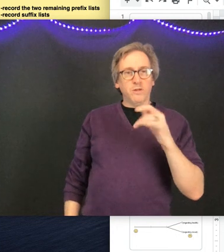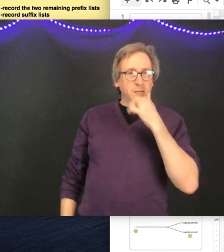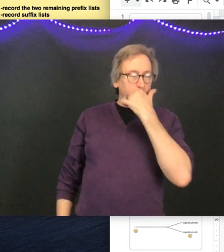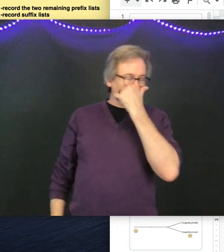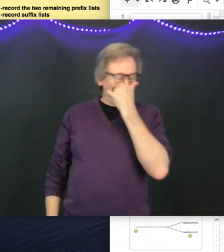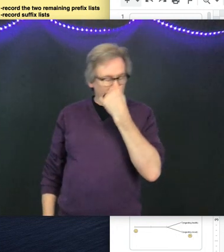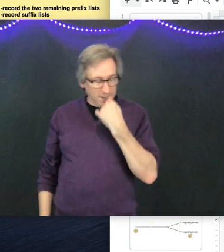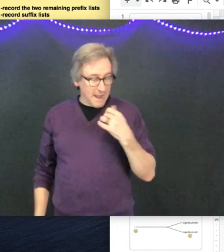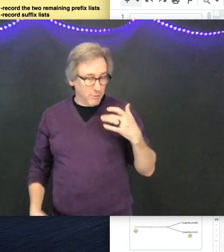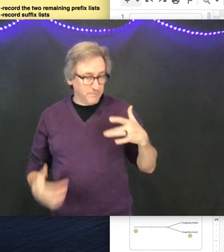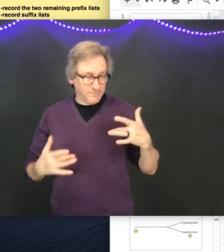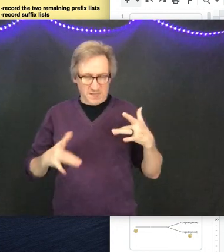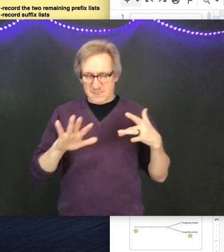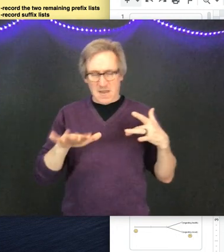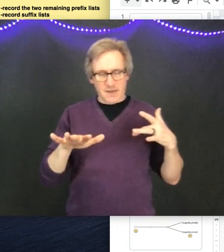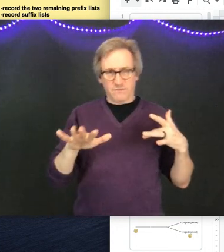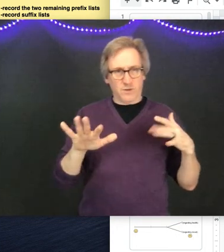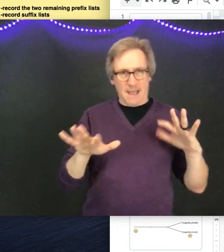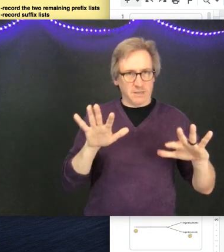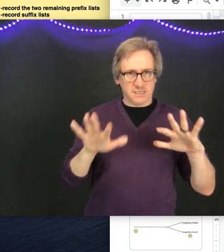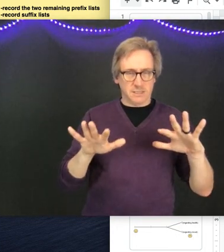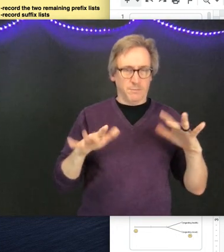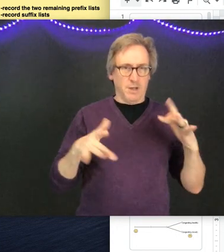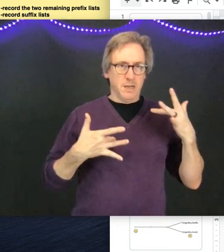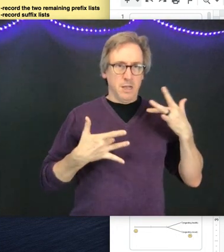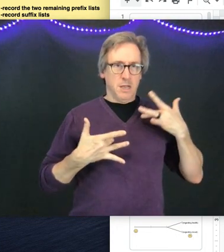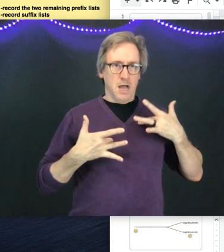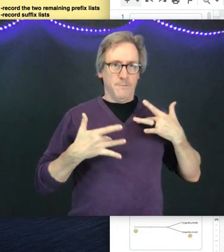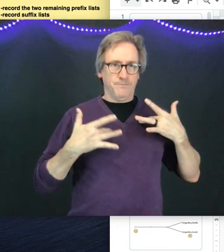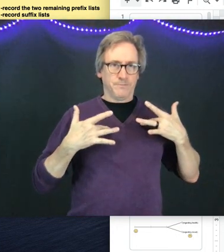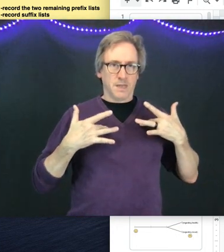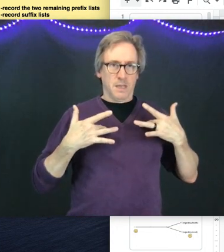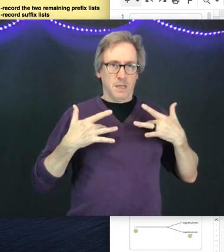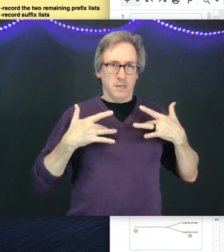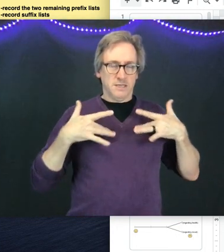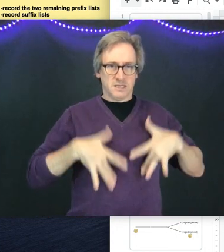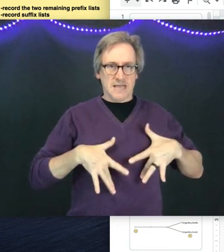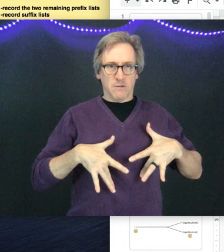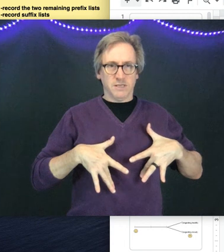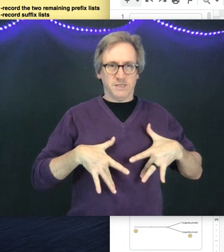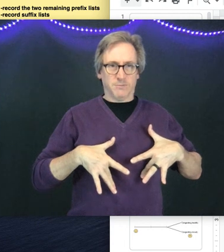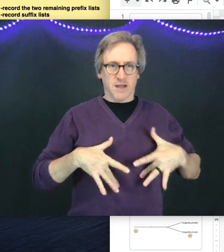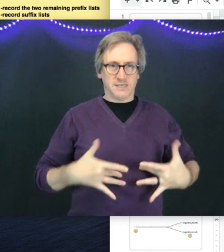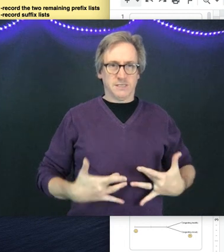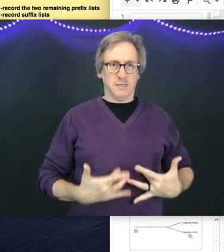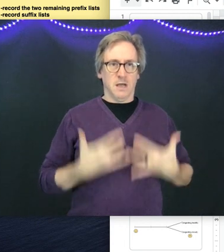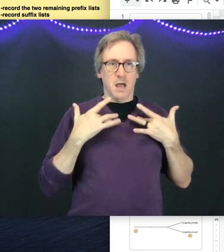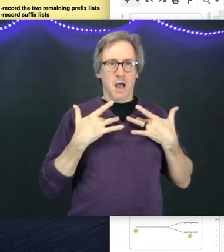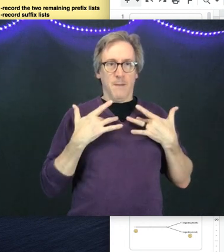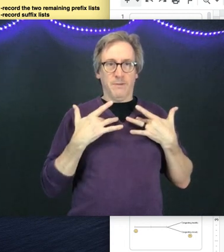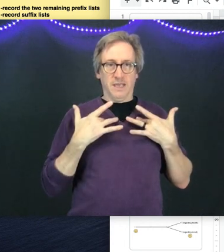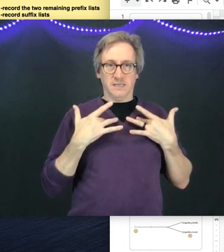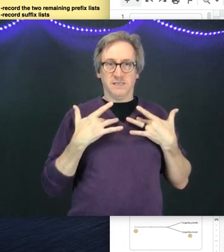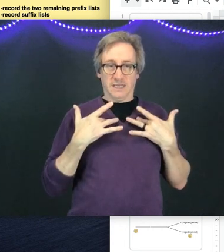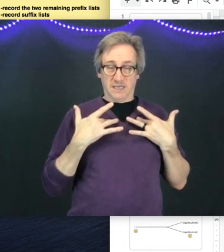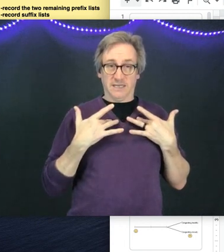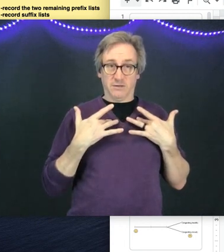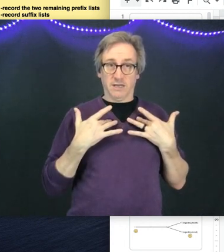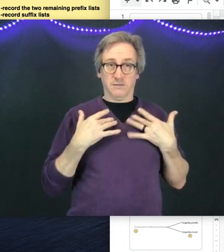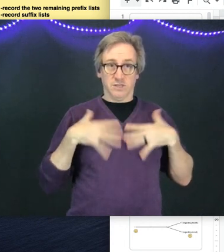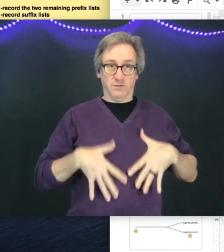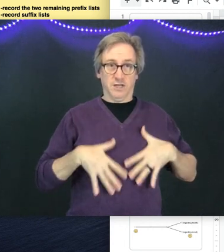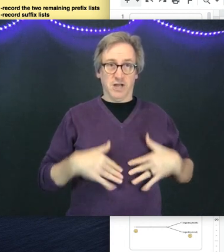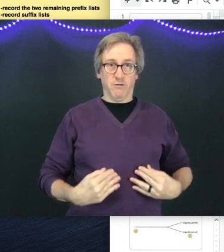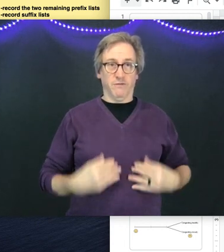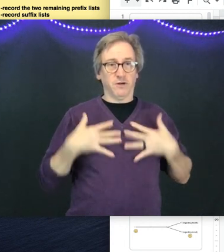There's one thing I want to point out. It's not on the vocab list, but down is depressed, up is excited,